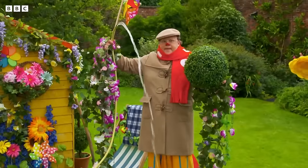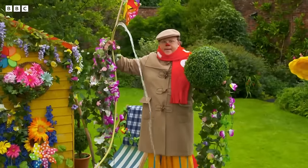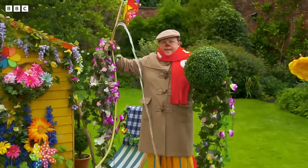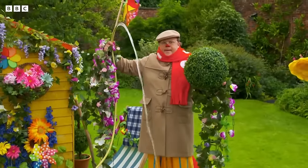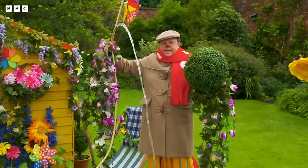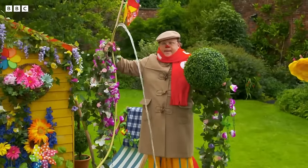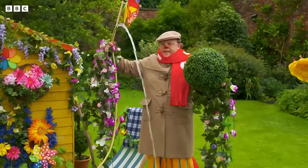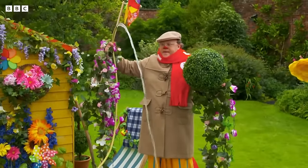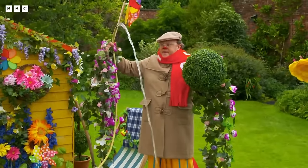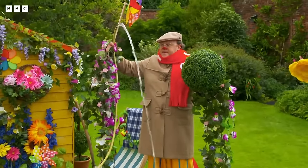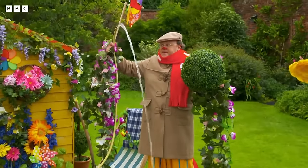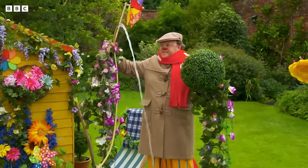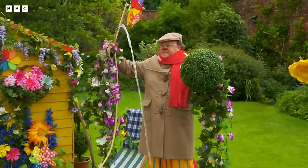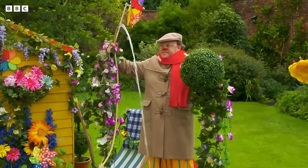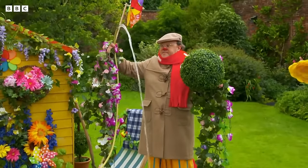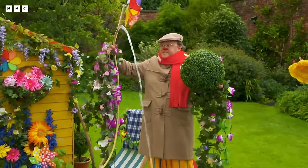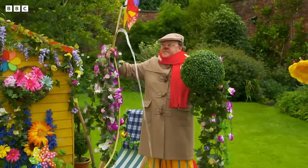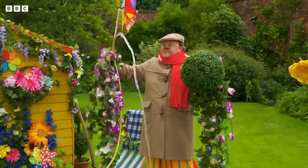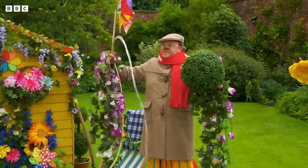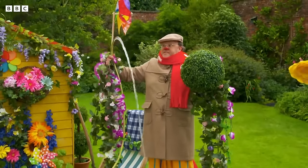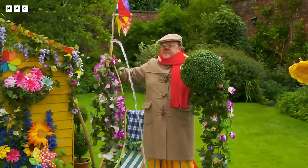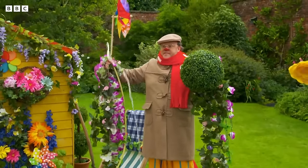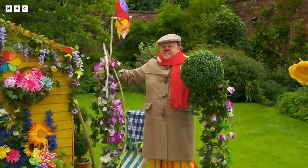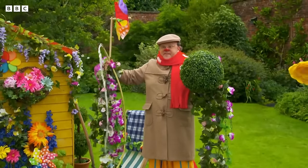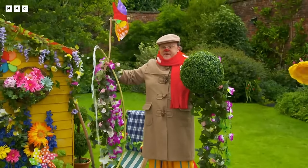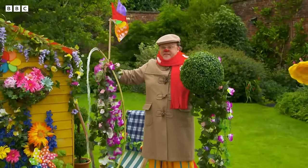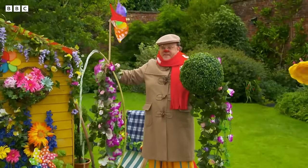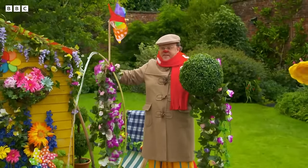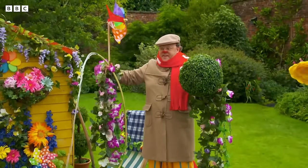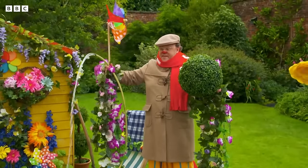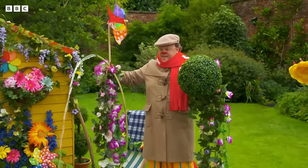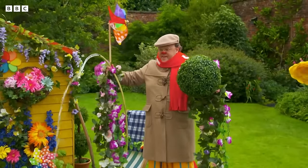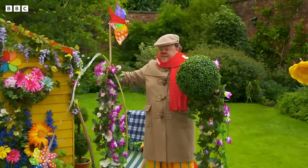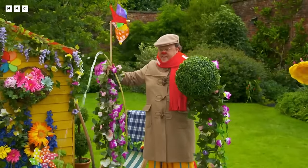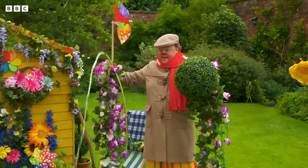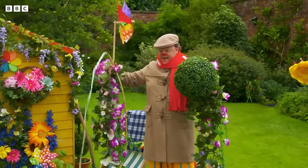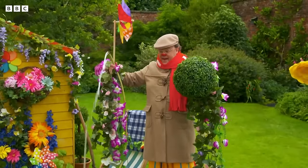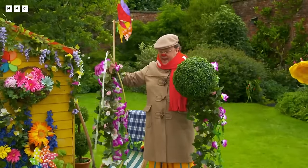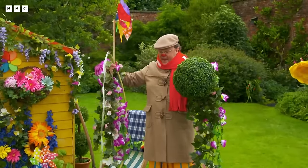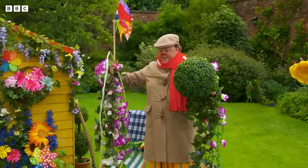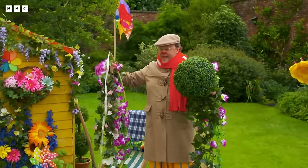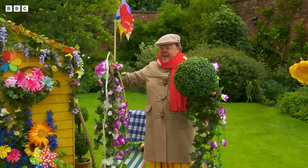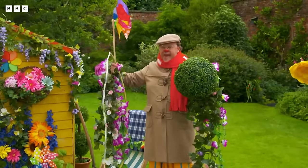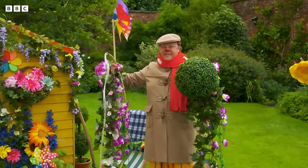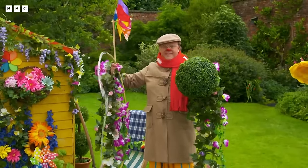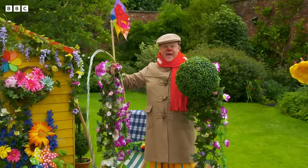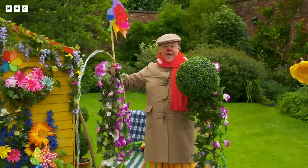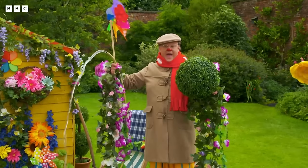Wow! You've created a water feature, Grandad Tumble. Oh, yes!